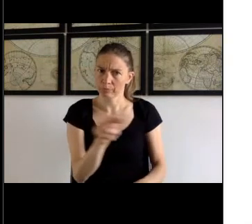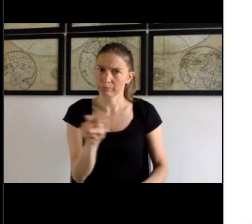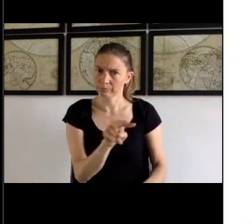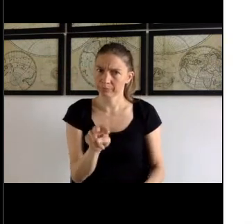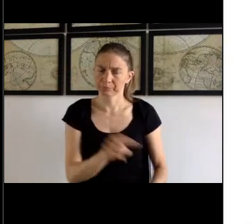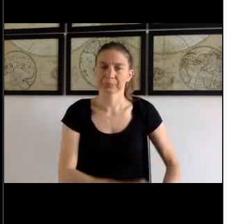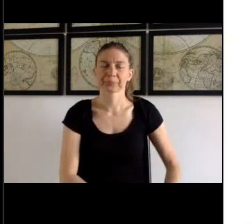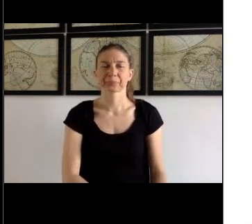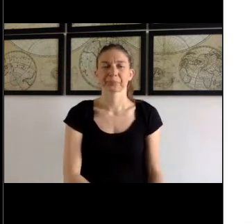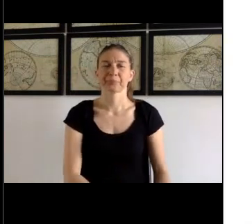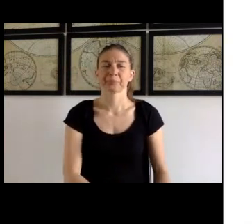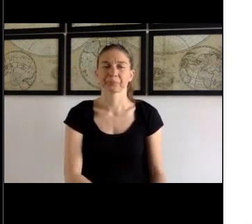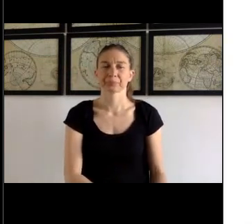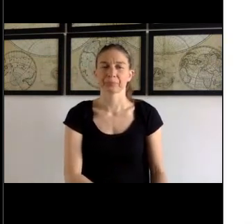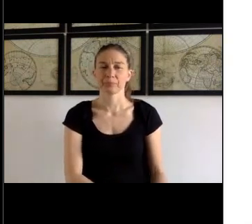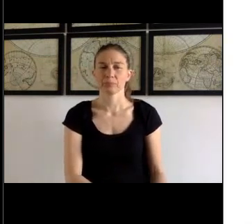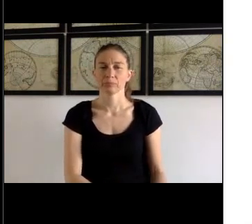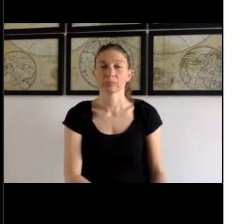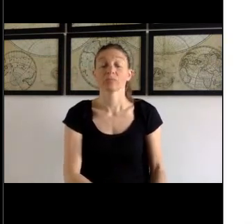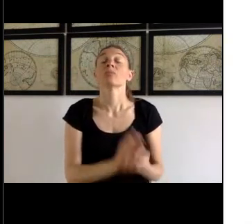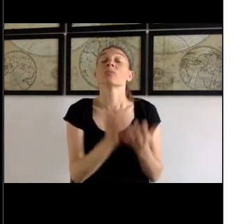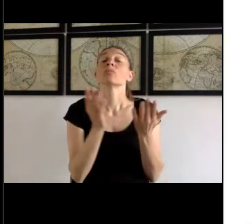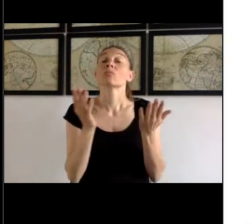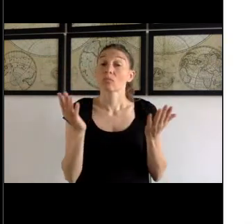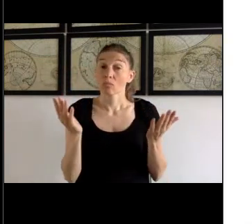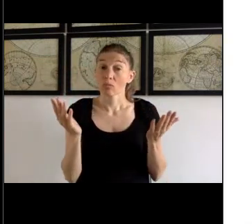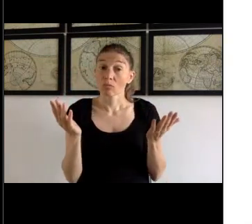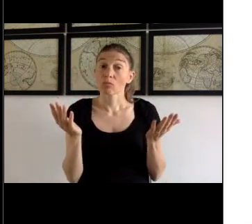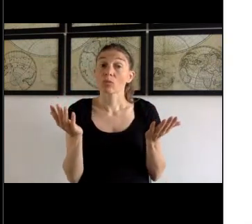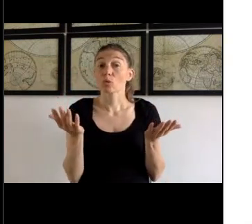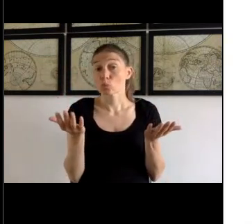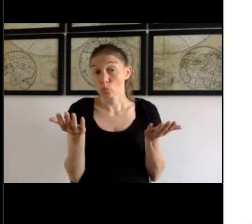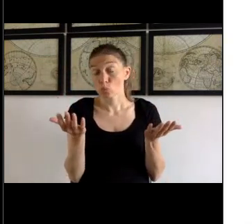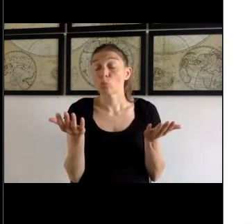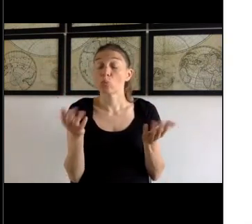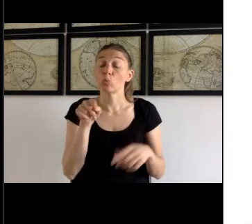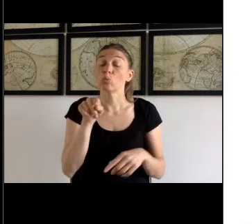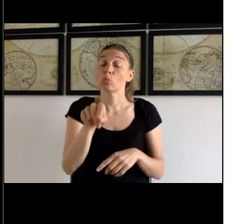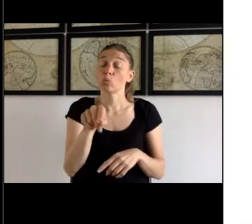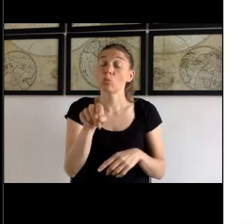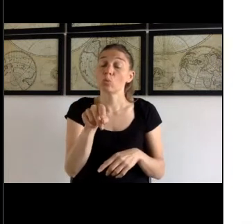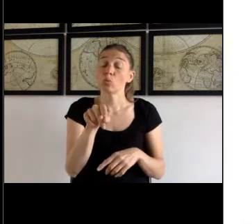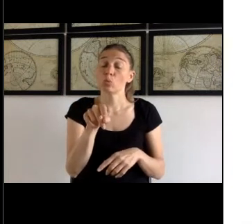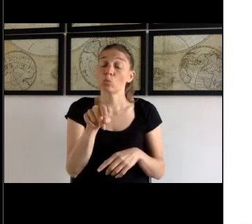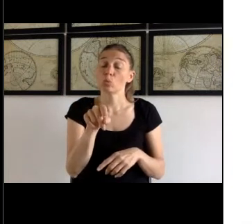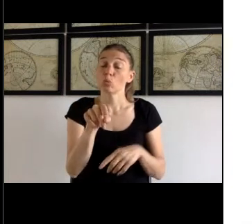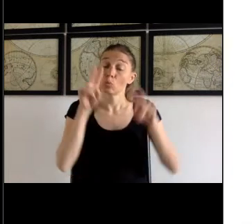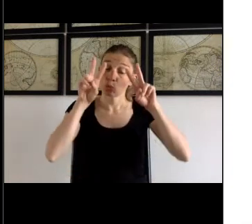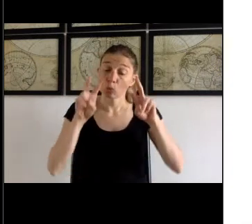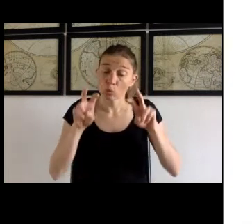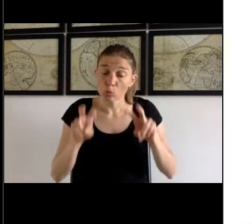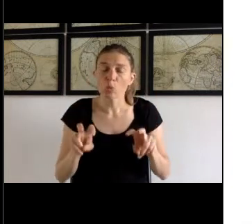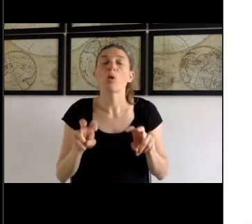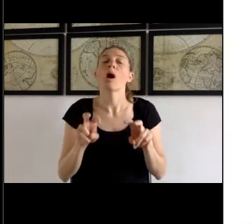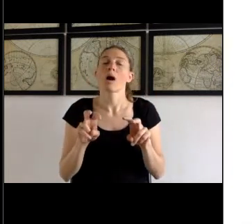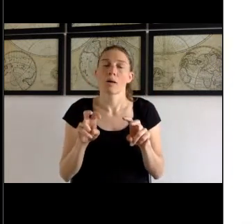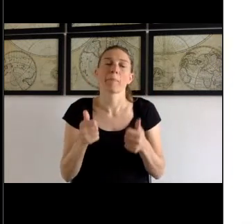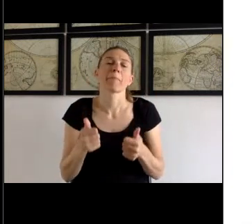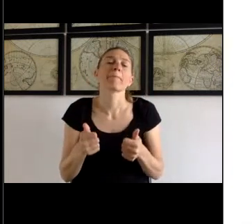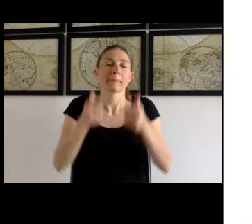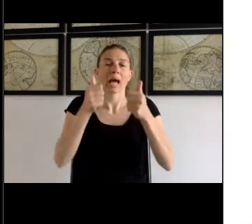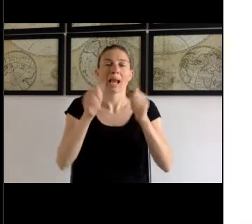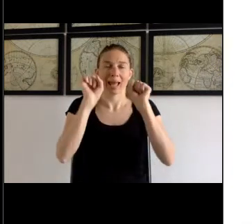It's evident that this situation take in account more the interaction with the person